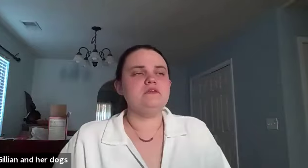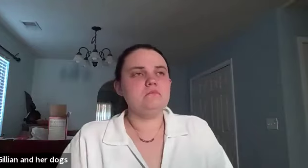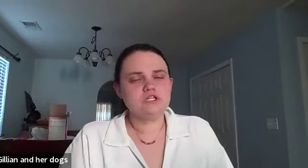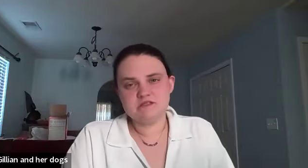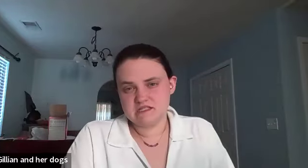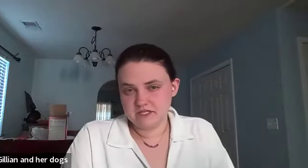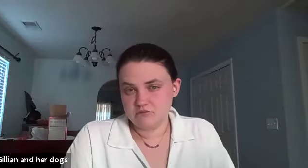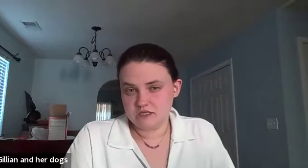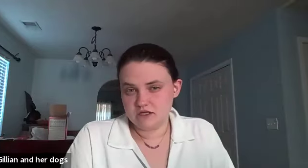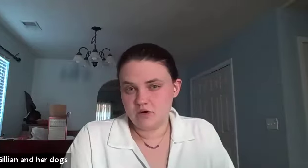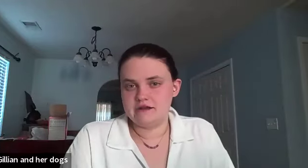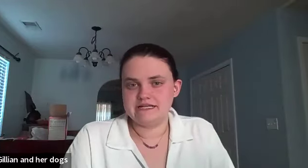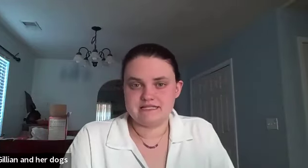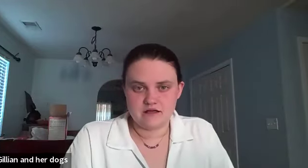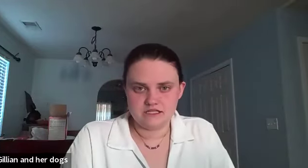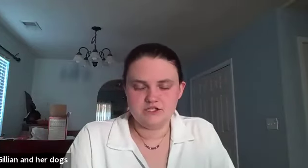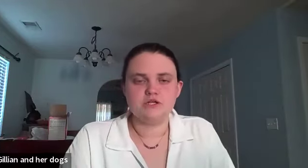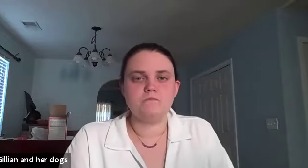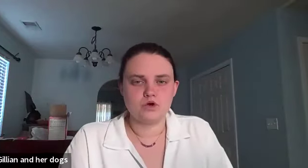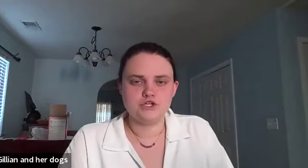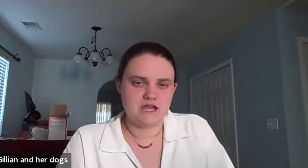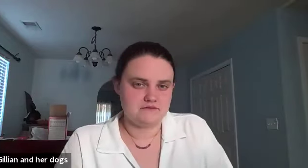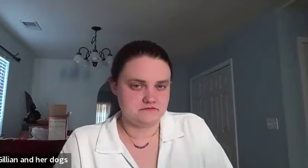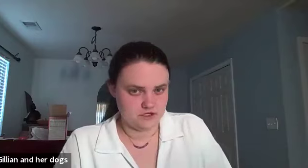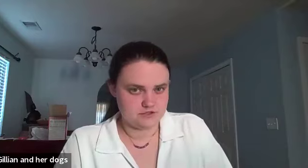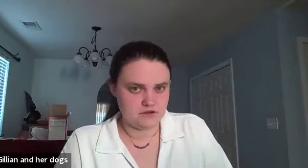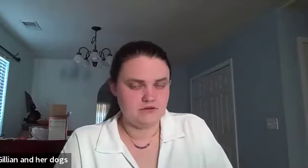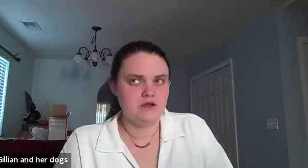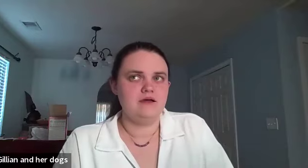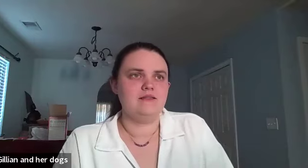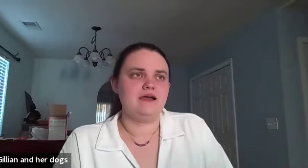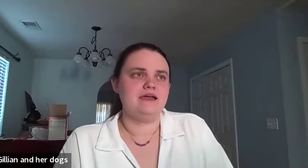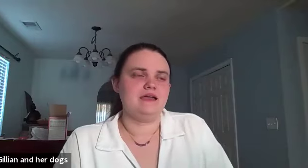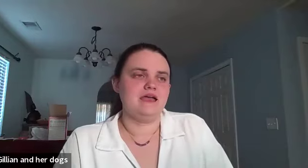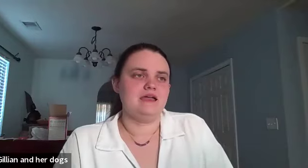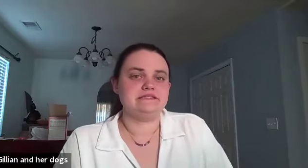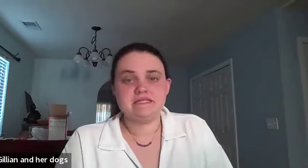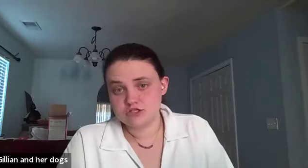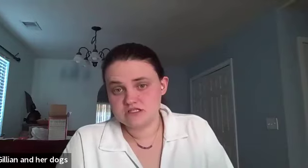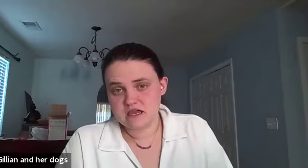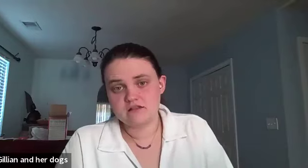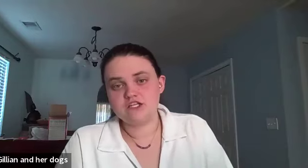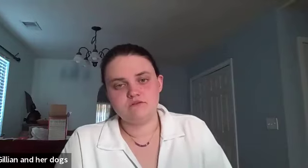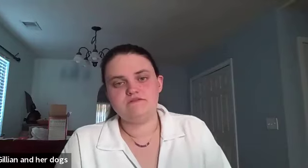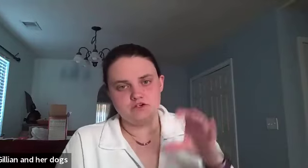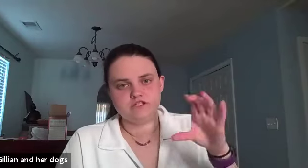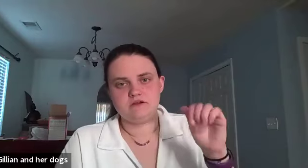The more specific you get on a salad, the more you may have to fingerspell. Like a Caesar salad, you would